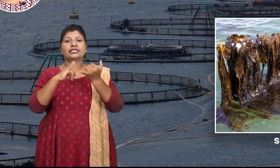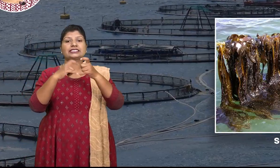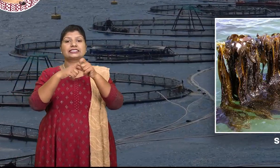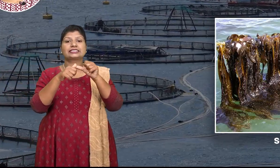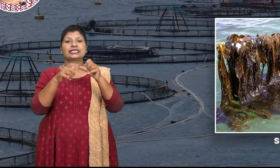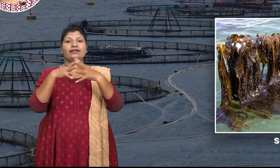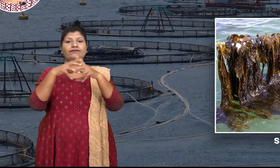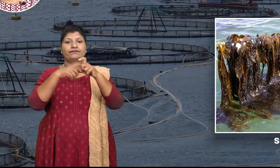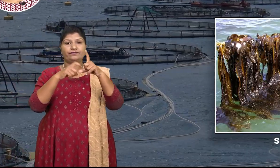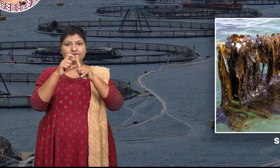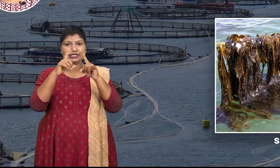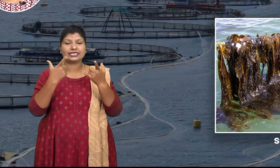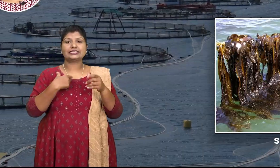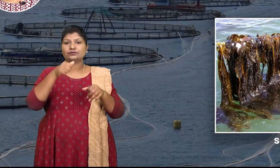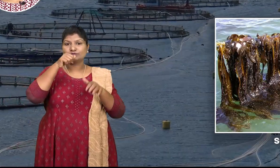seaweed.